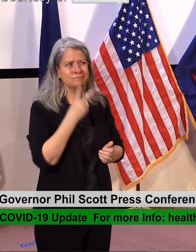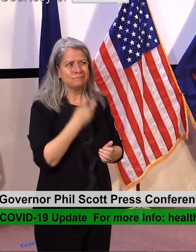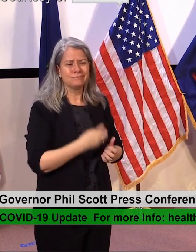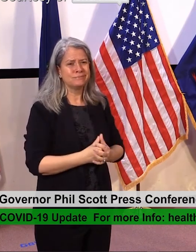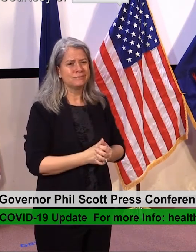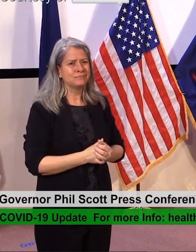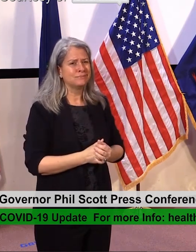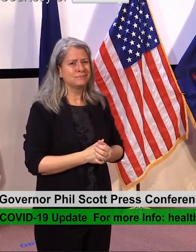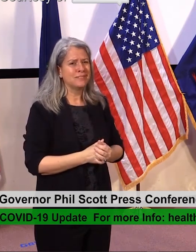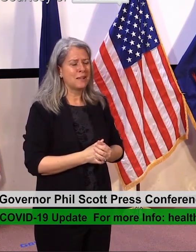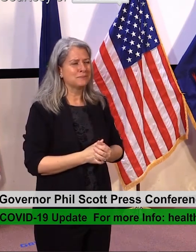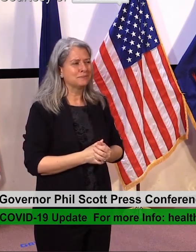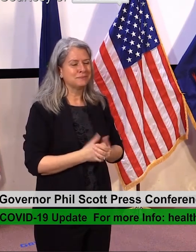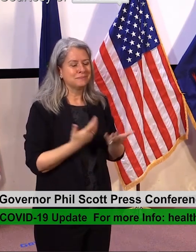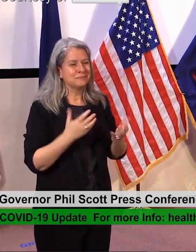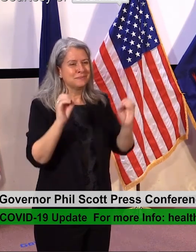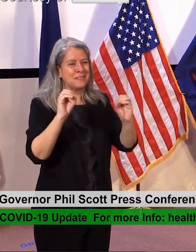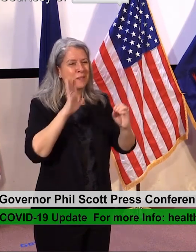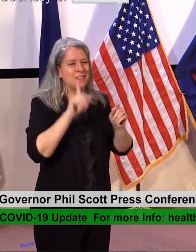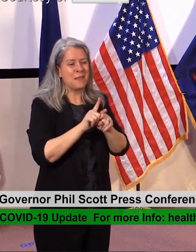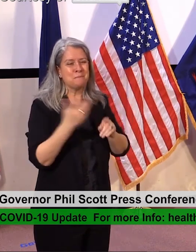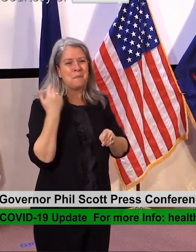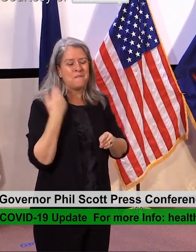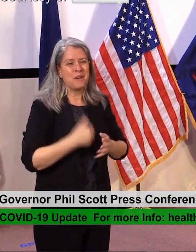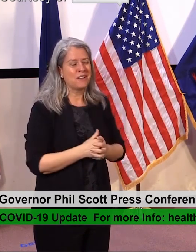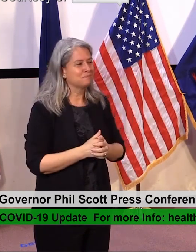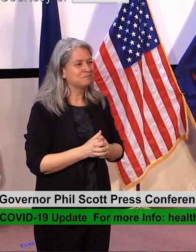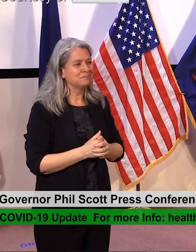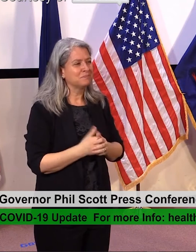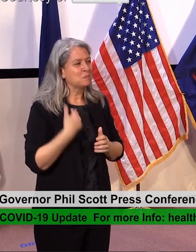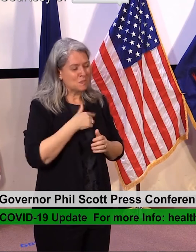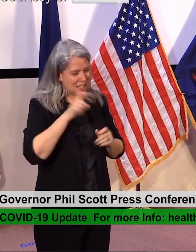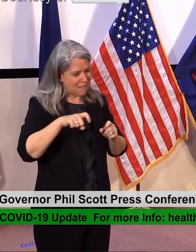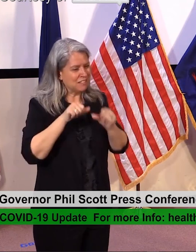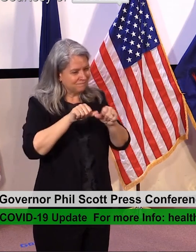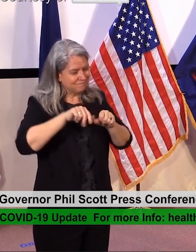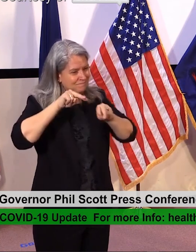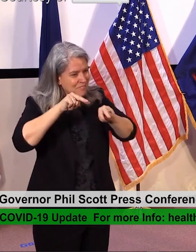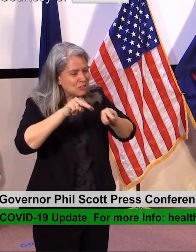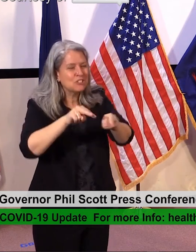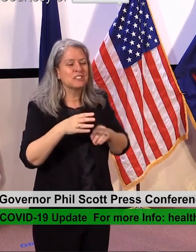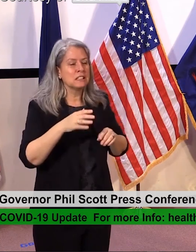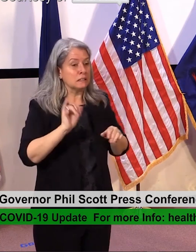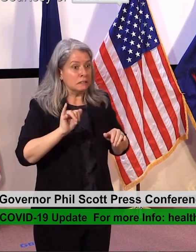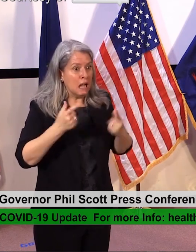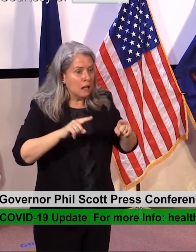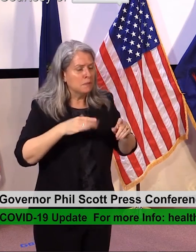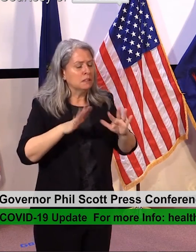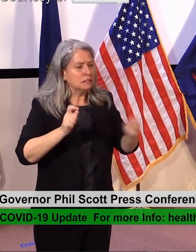be constantly monitoring and making sure that we make corrections as best we